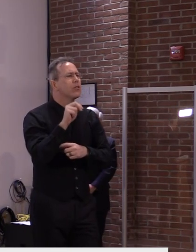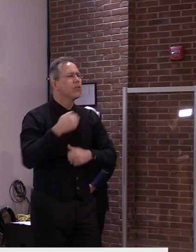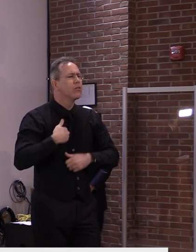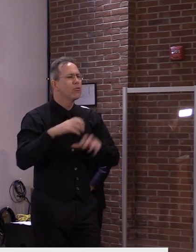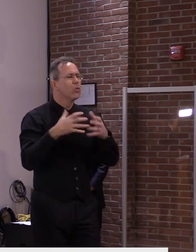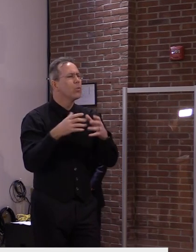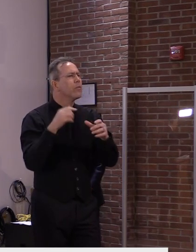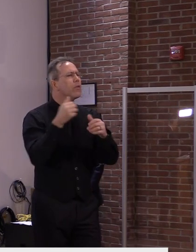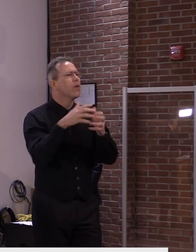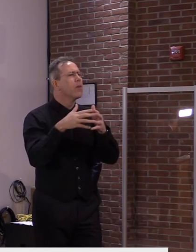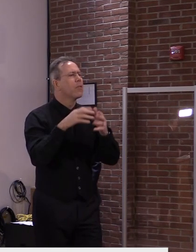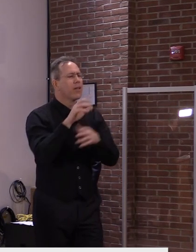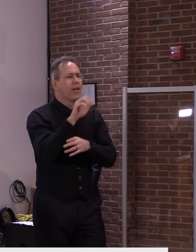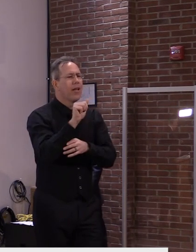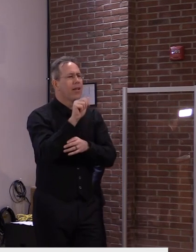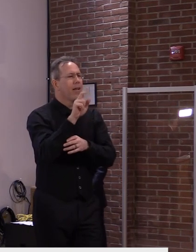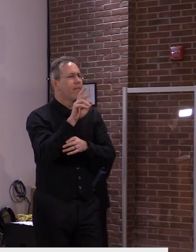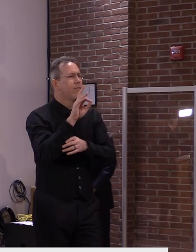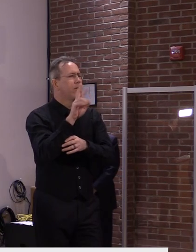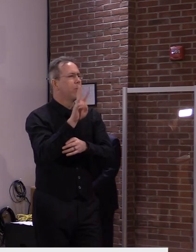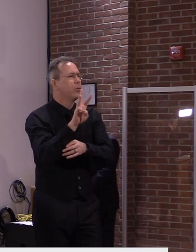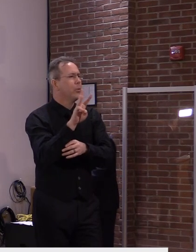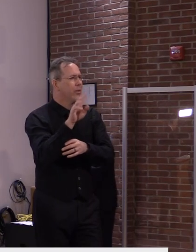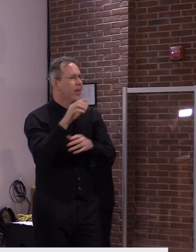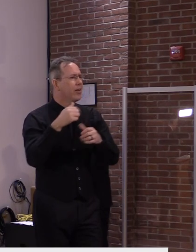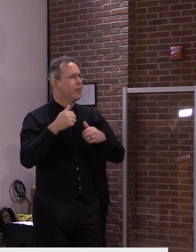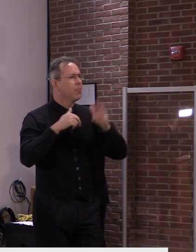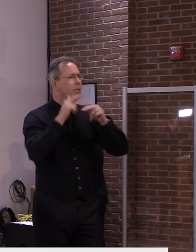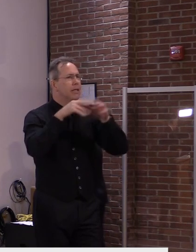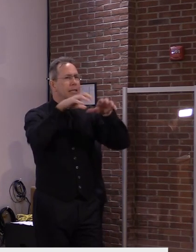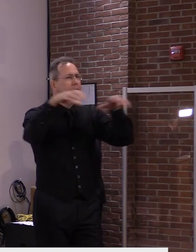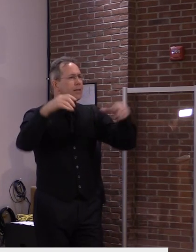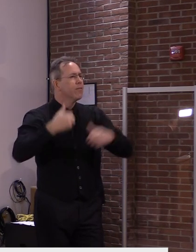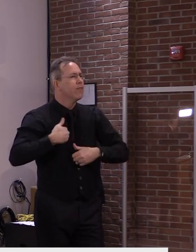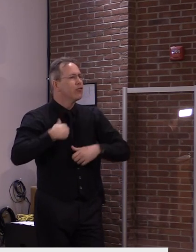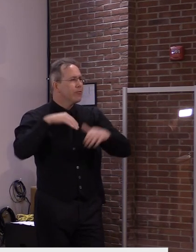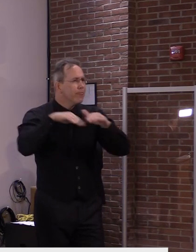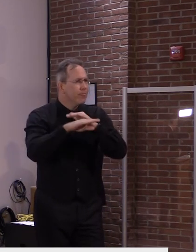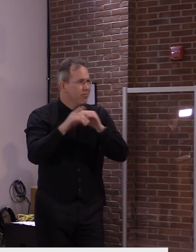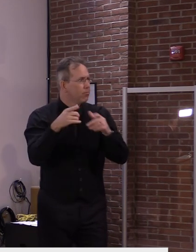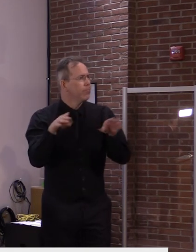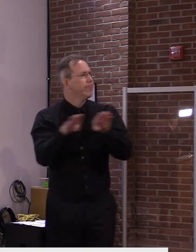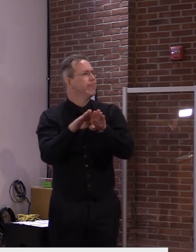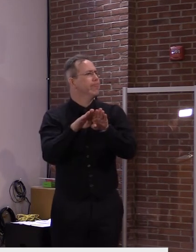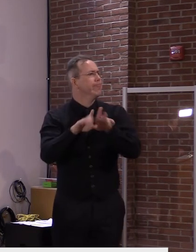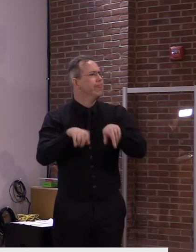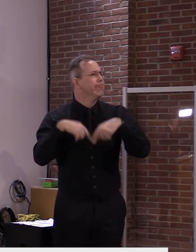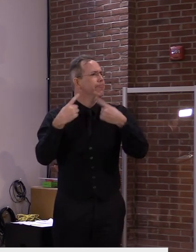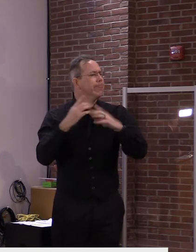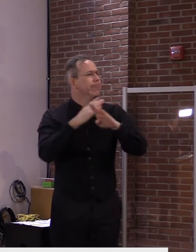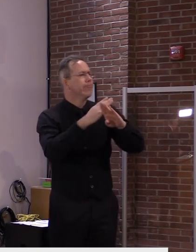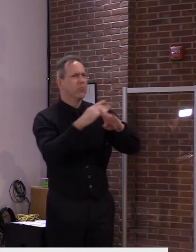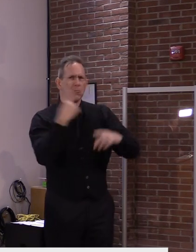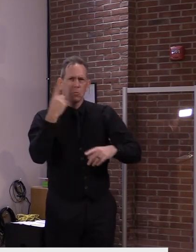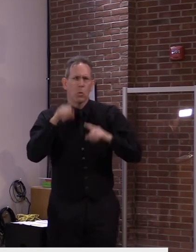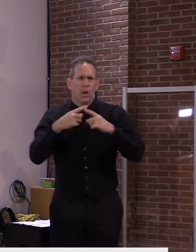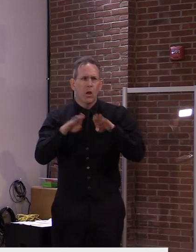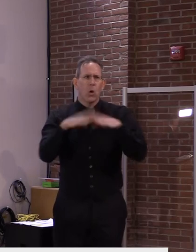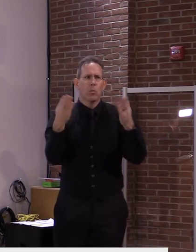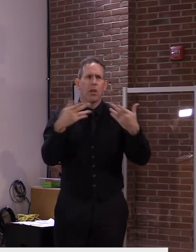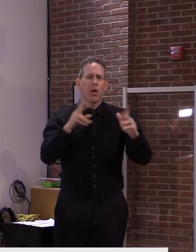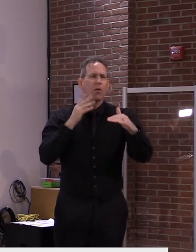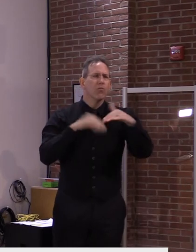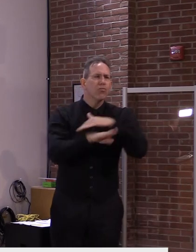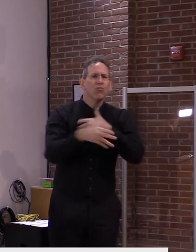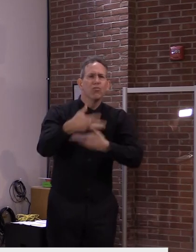bills keep coming in and they still continue to help people, but they have little income. Well, first of all, Chris, and I'll